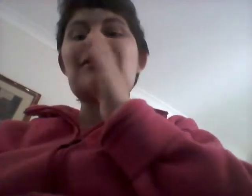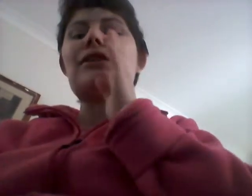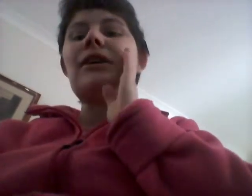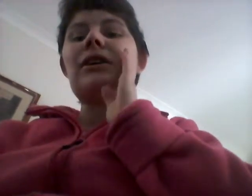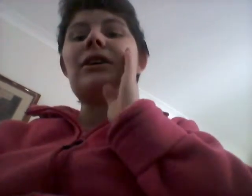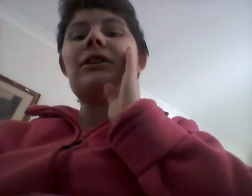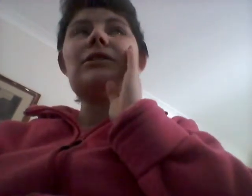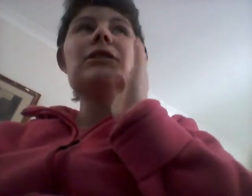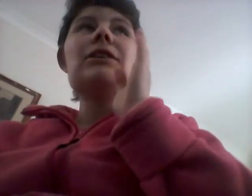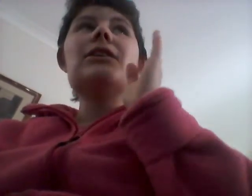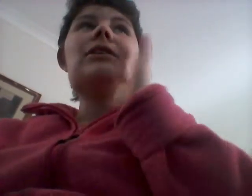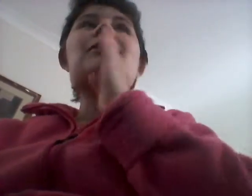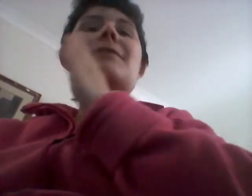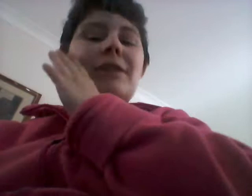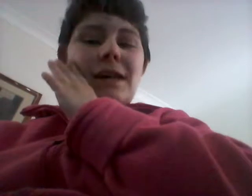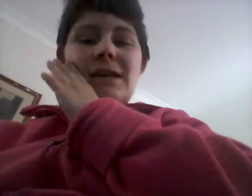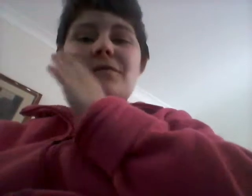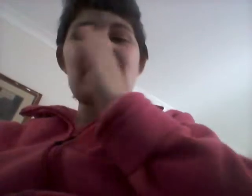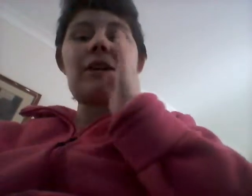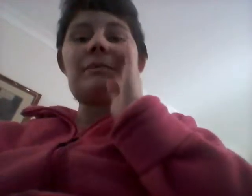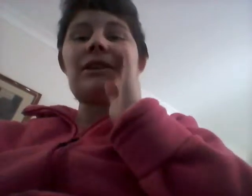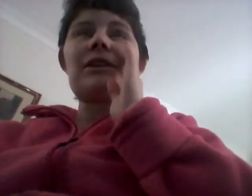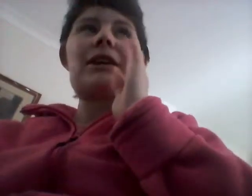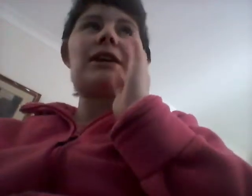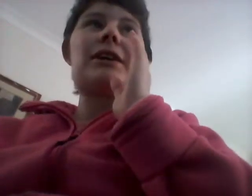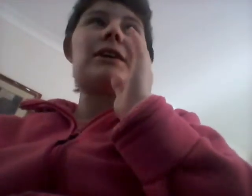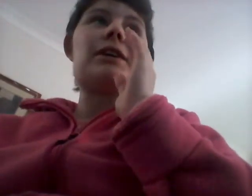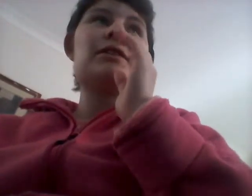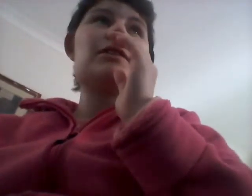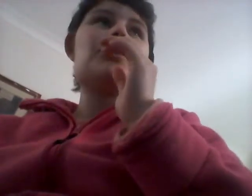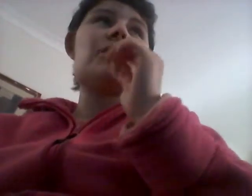E-I-E-I-O. The farm he had a sheep.